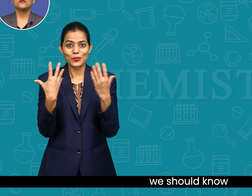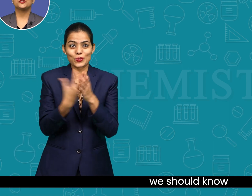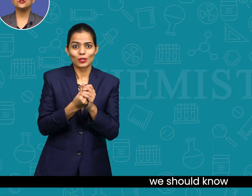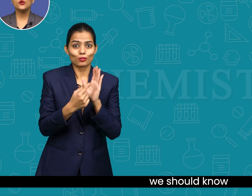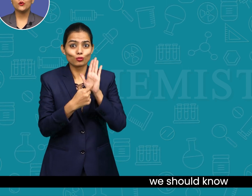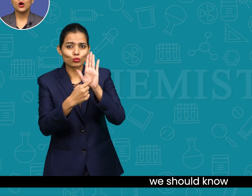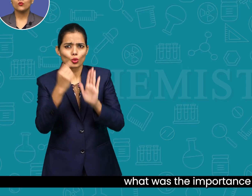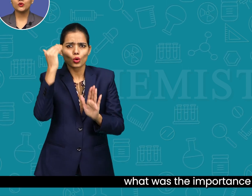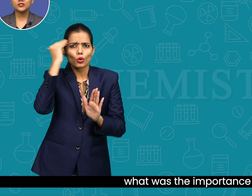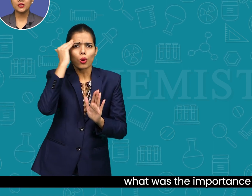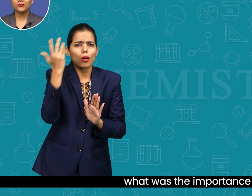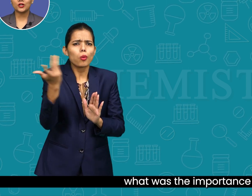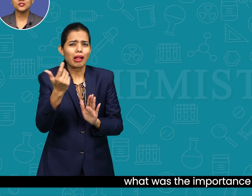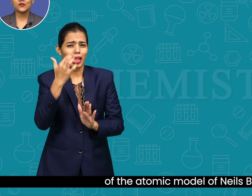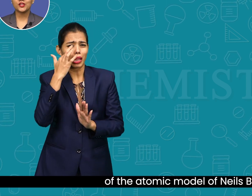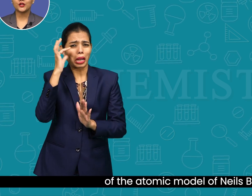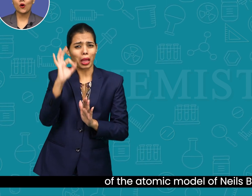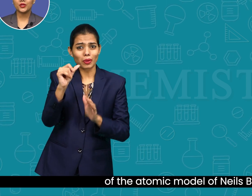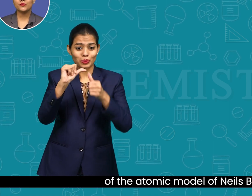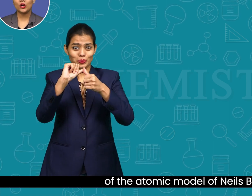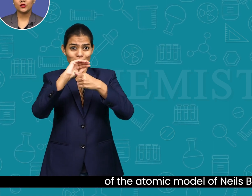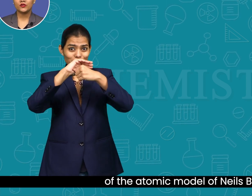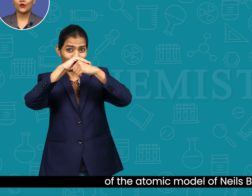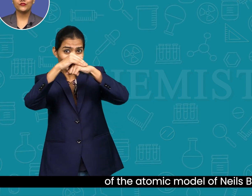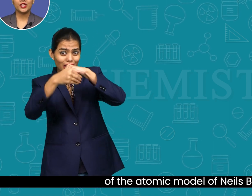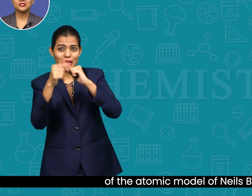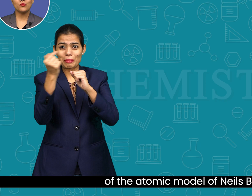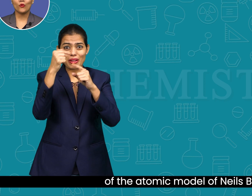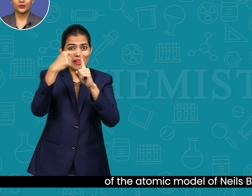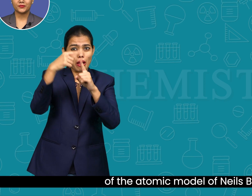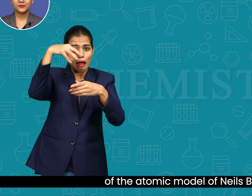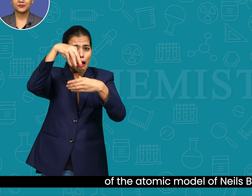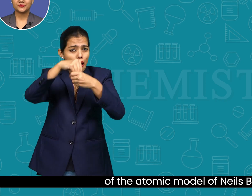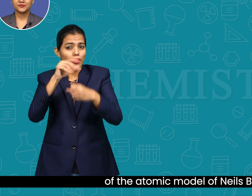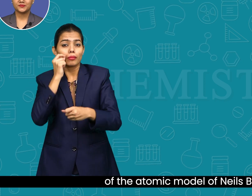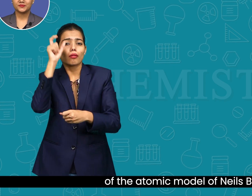First, we should know what was the importance of the atomic model of Niels Bohr.